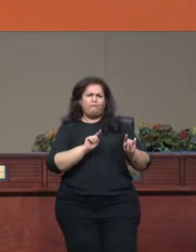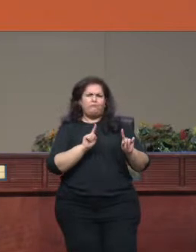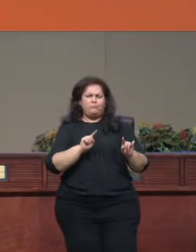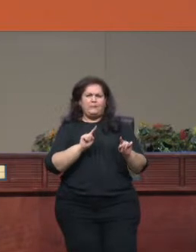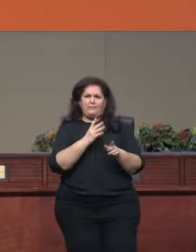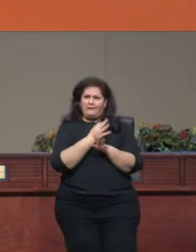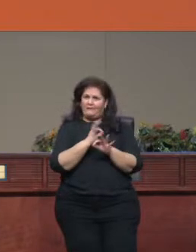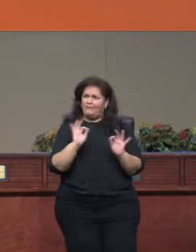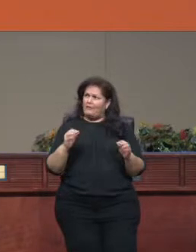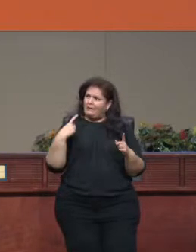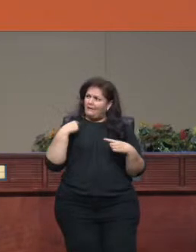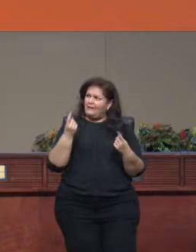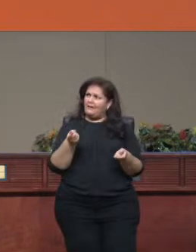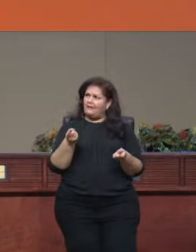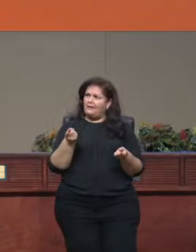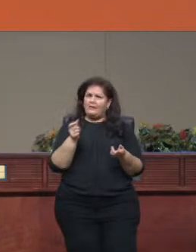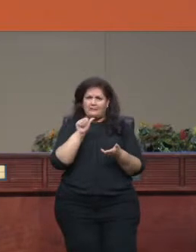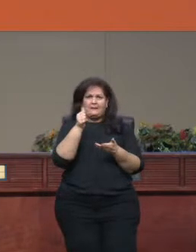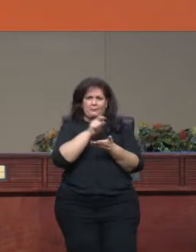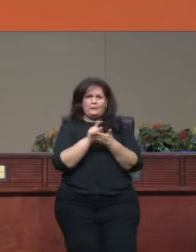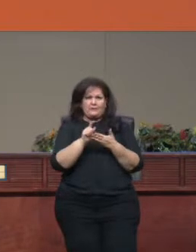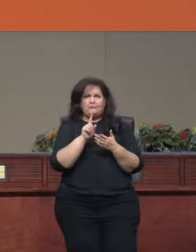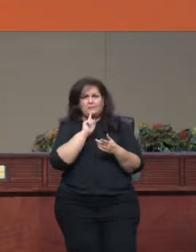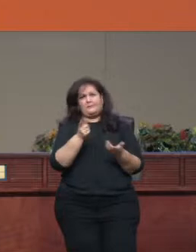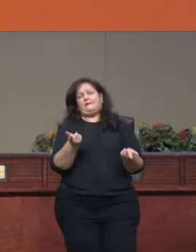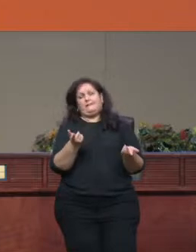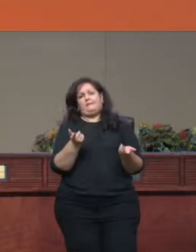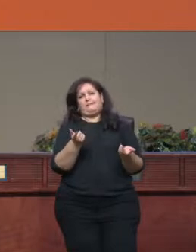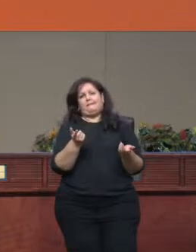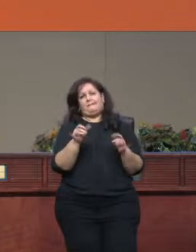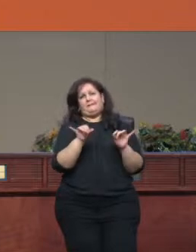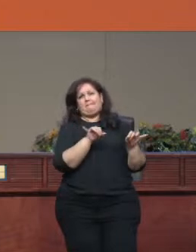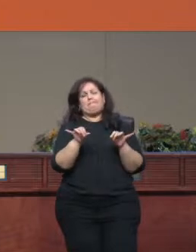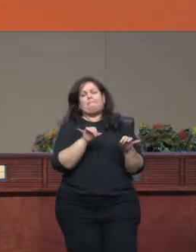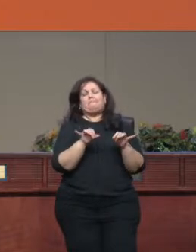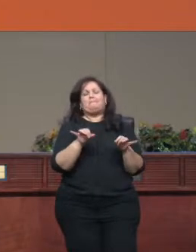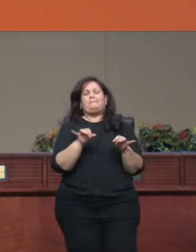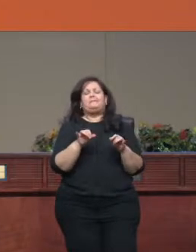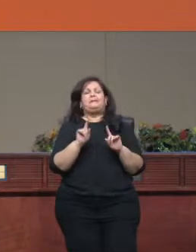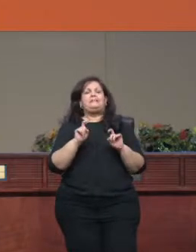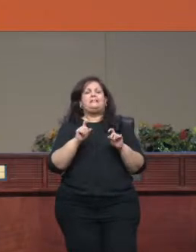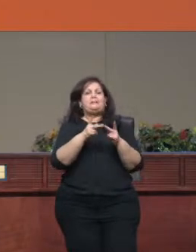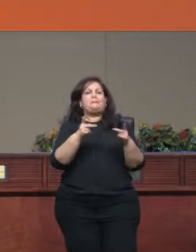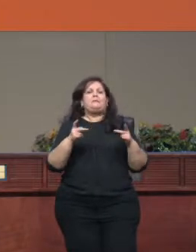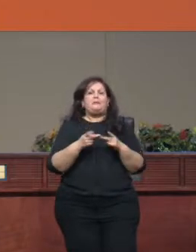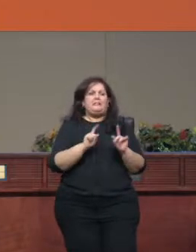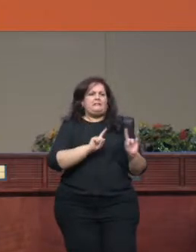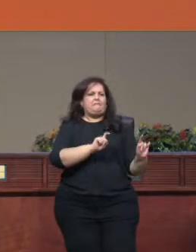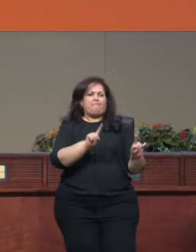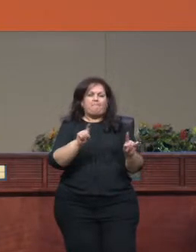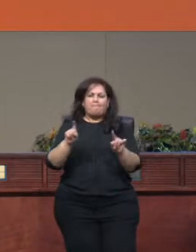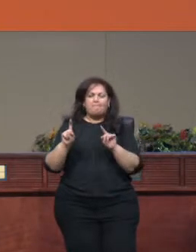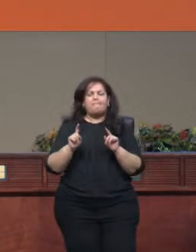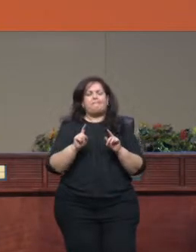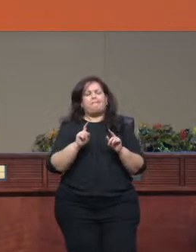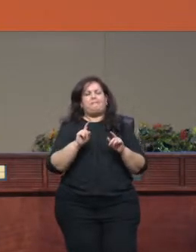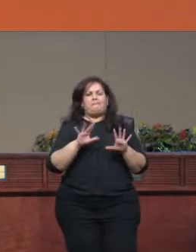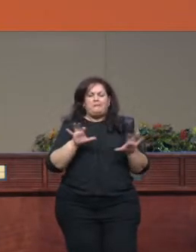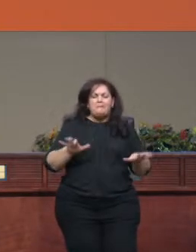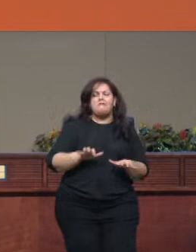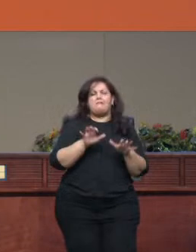for 10 weeks at our testing sites. During that period of time, he has put together